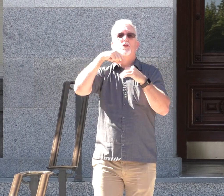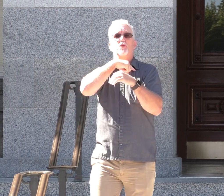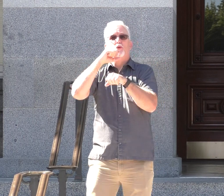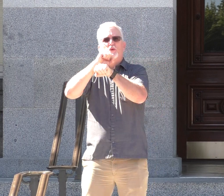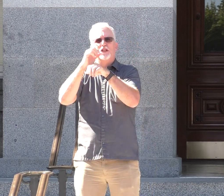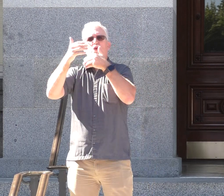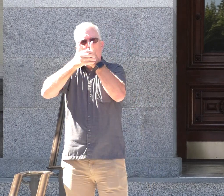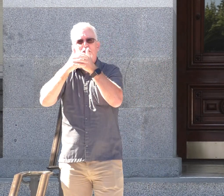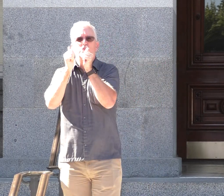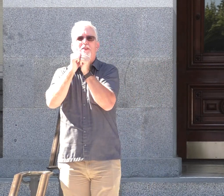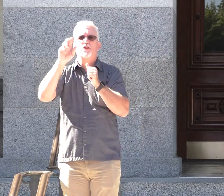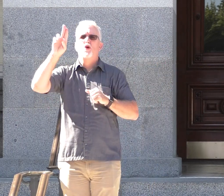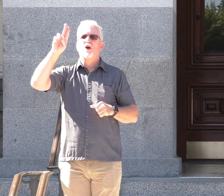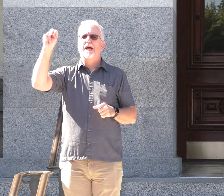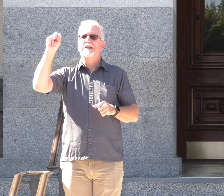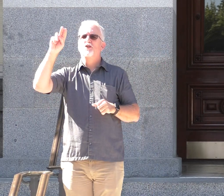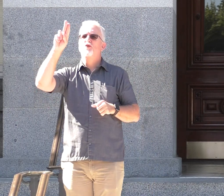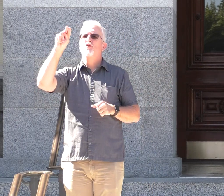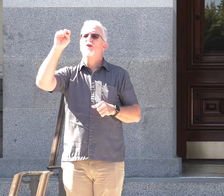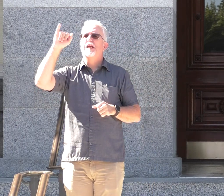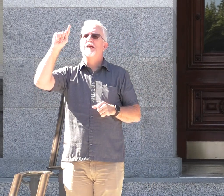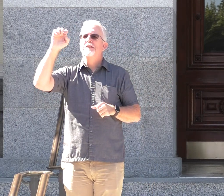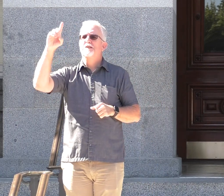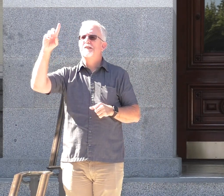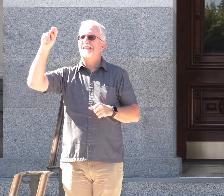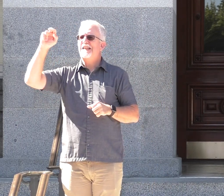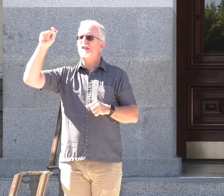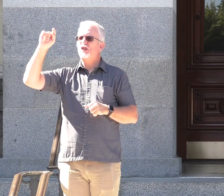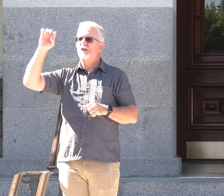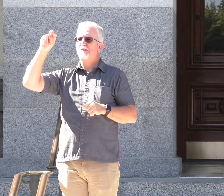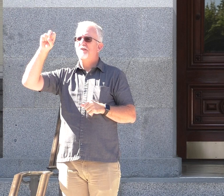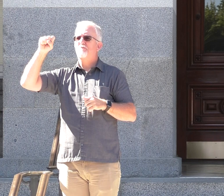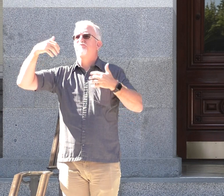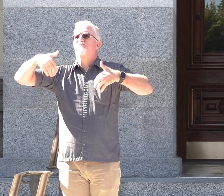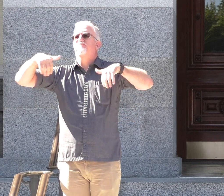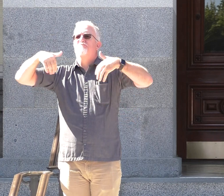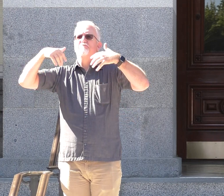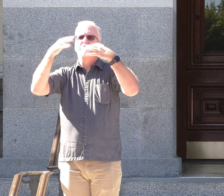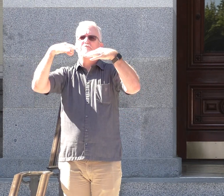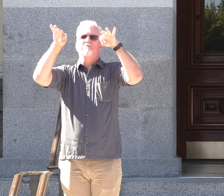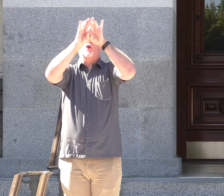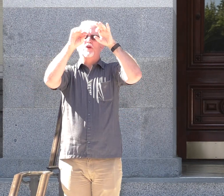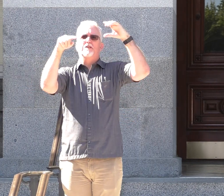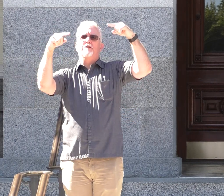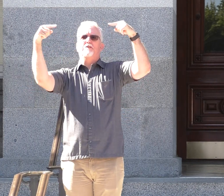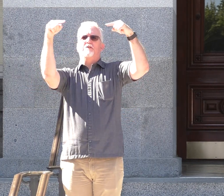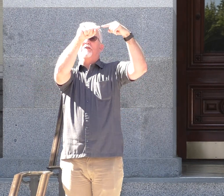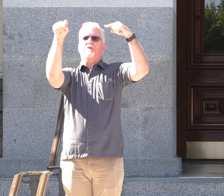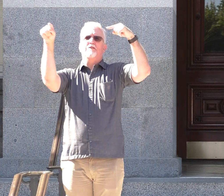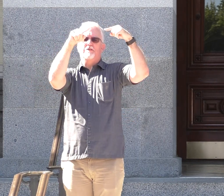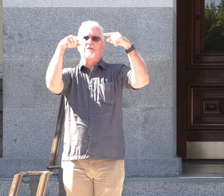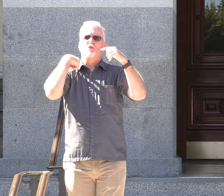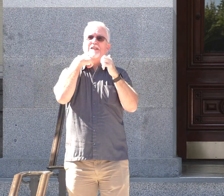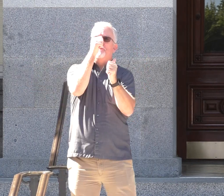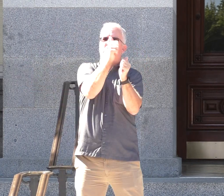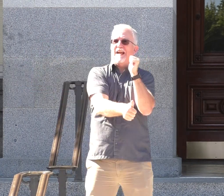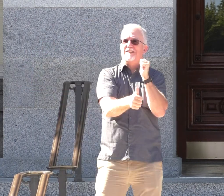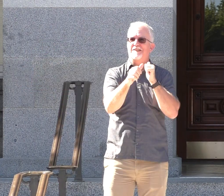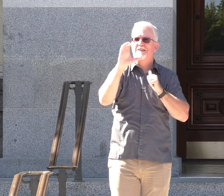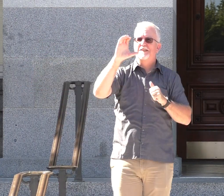international level. We work closely with the UN, the United Nations. It's very important at that level